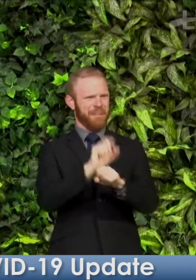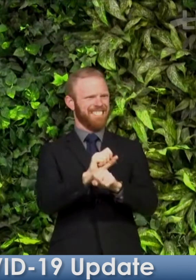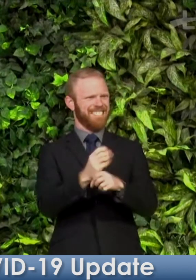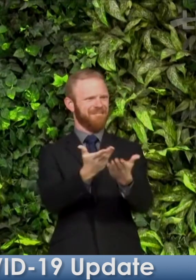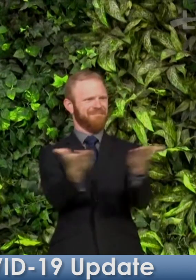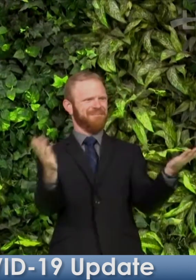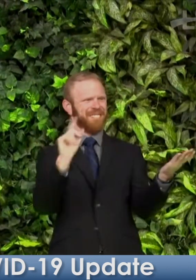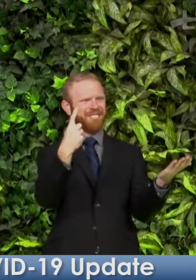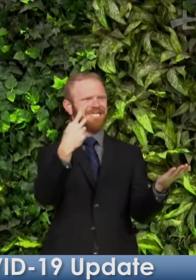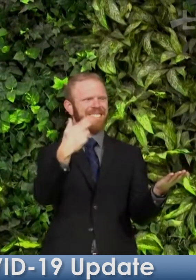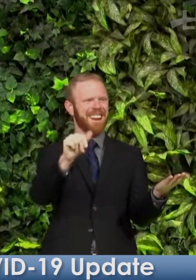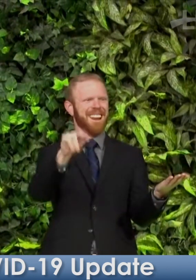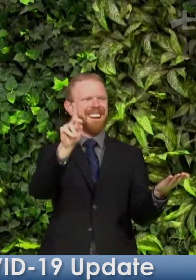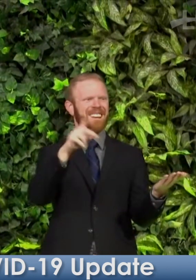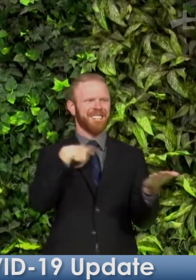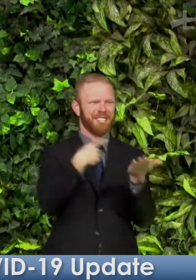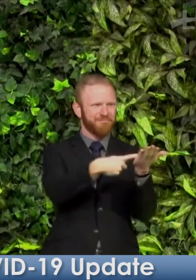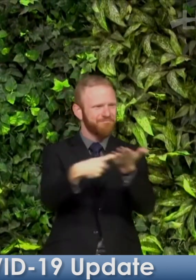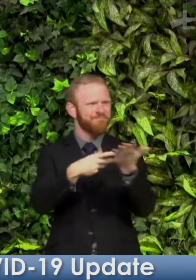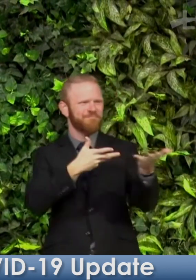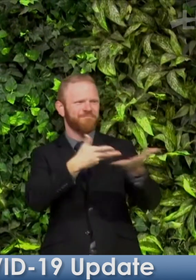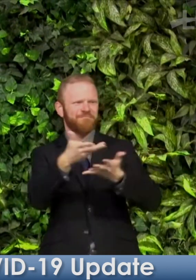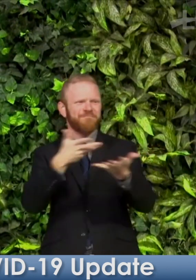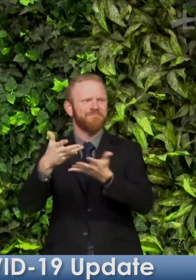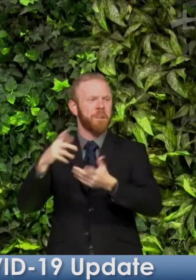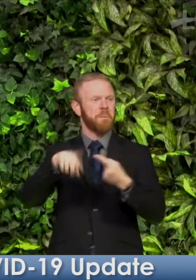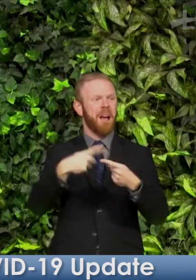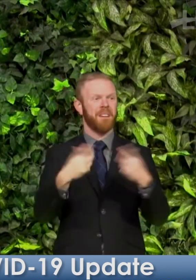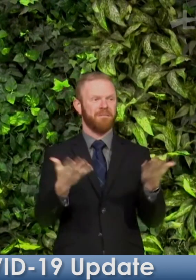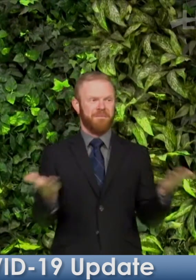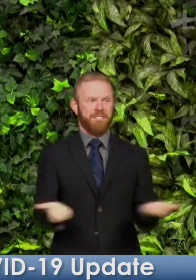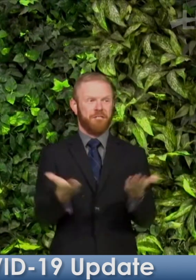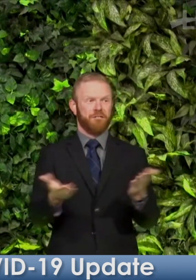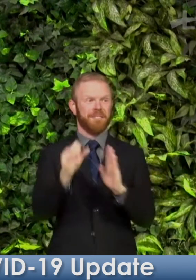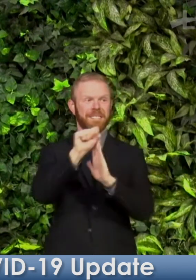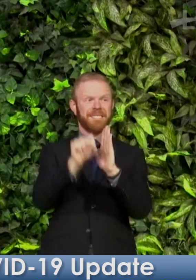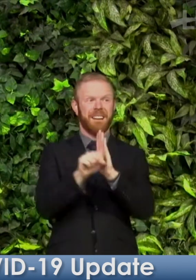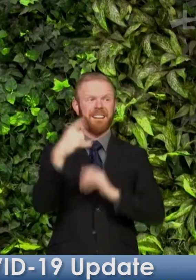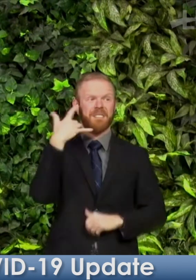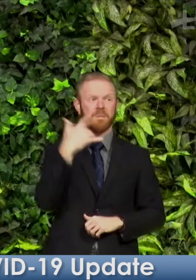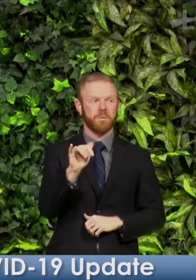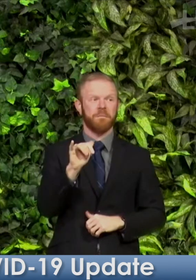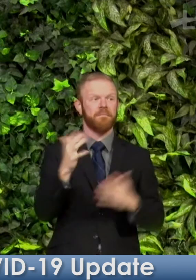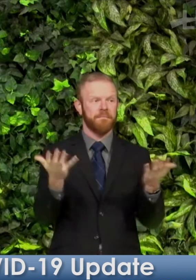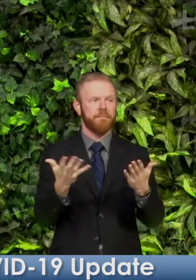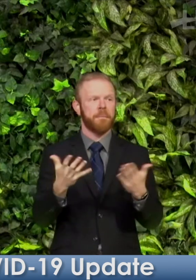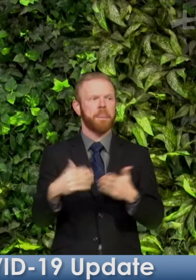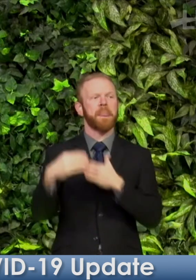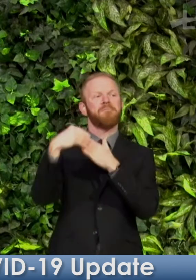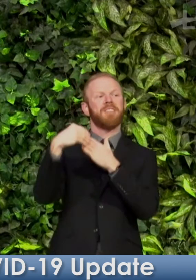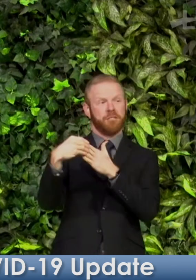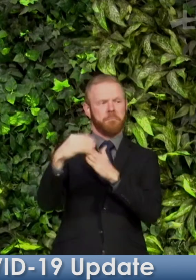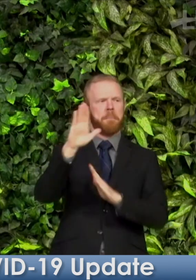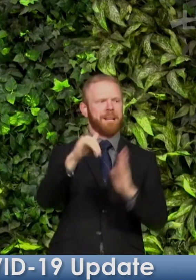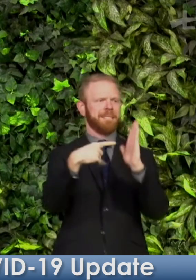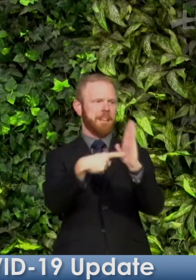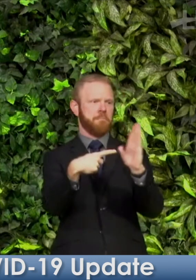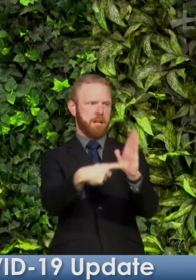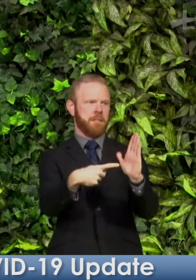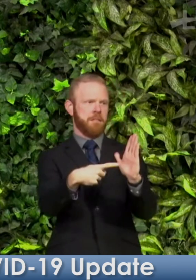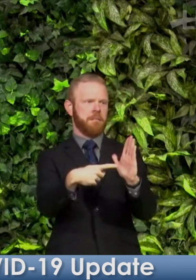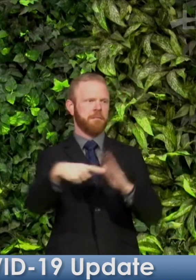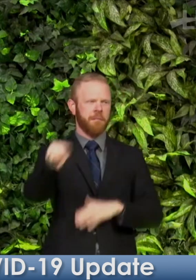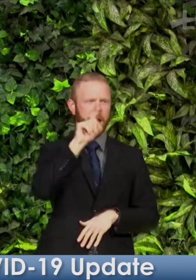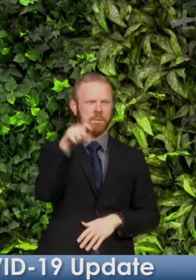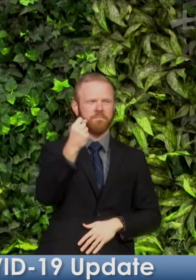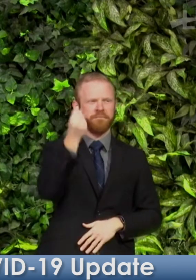talking about up and down the state of California, and that's leadership by example. People that get it, but more importantly, get it done. Long Beach has